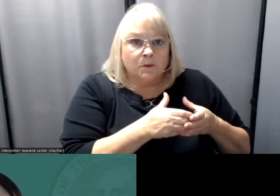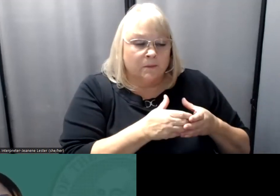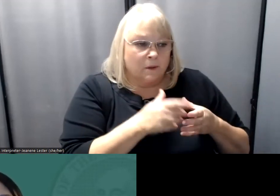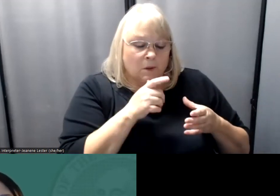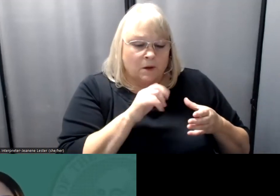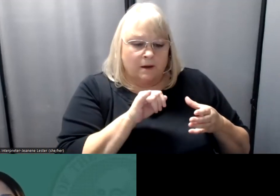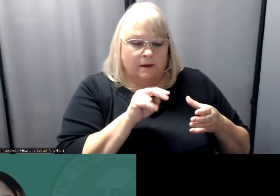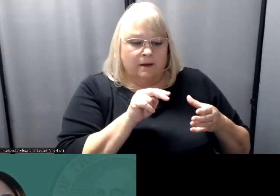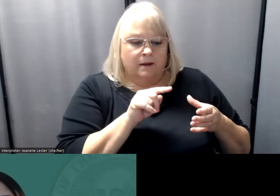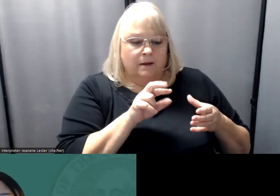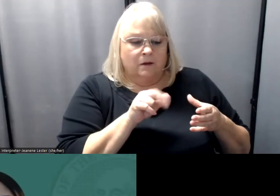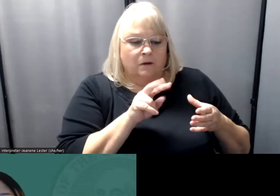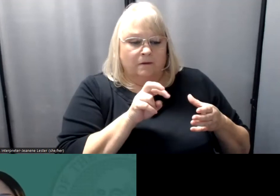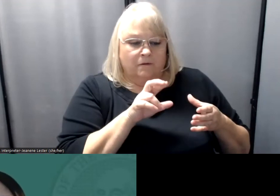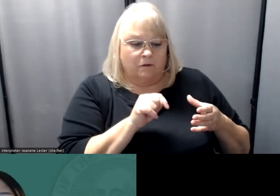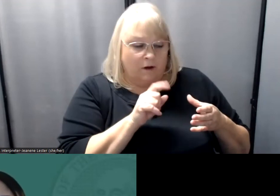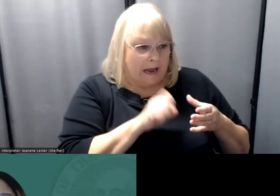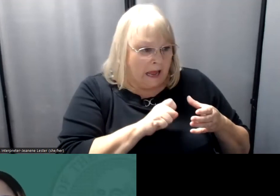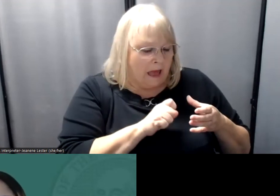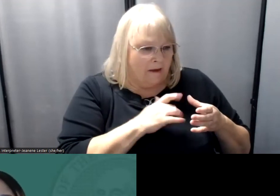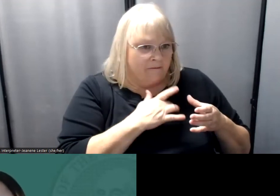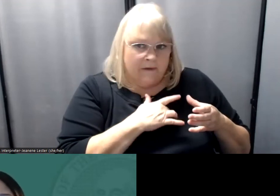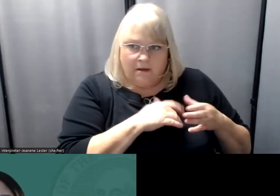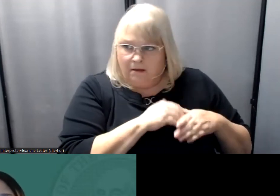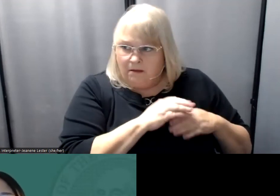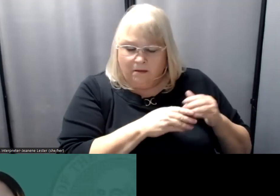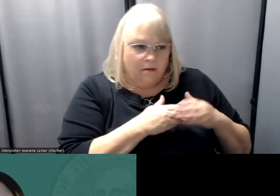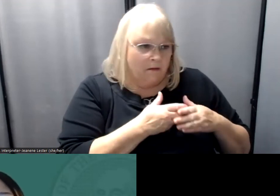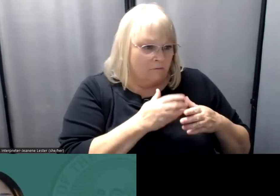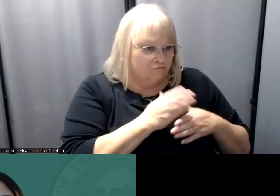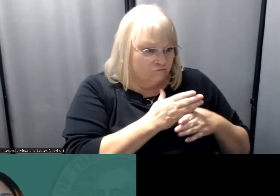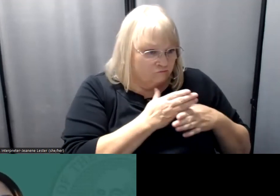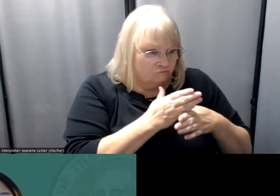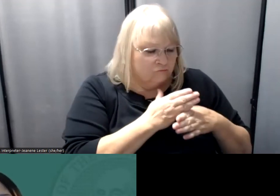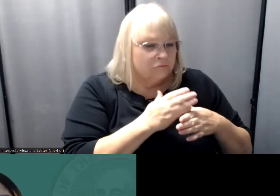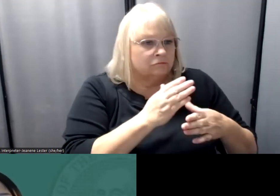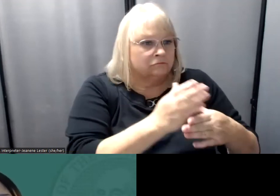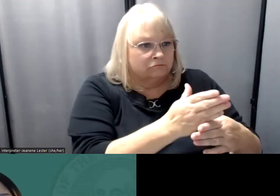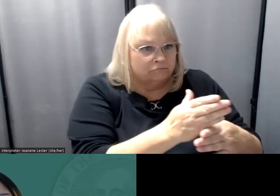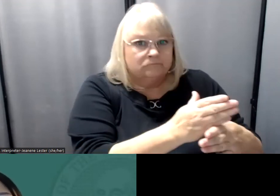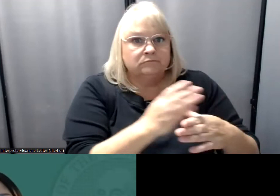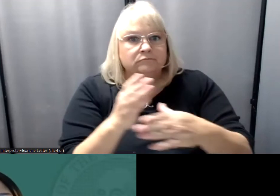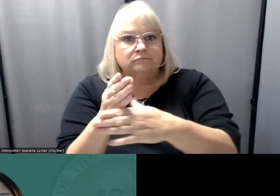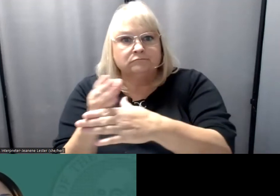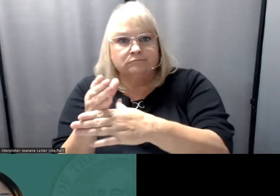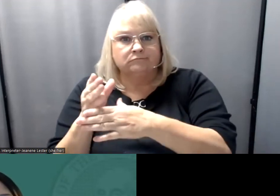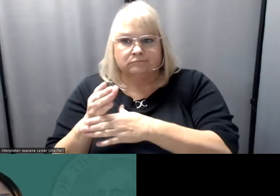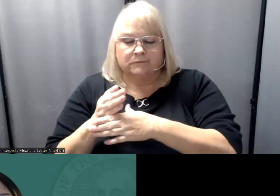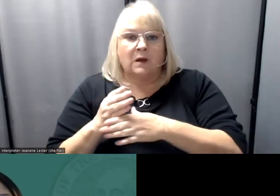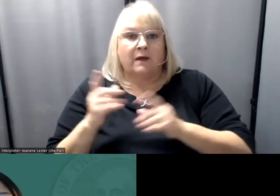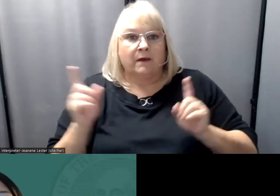faster. And then each small group reports out as a large group. So small groups talk, they're all talking.